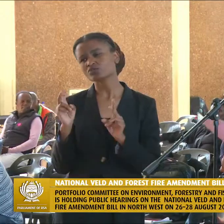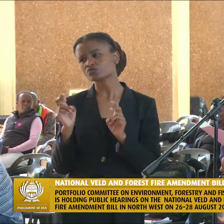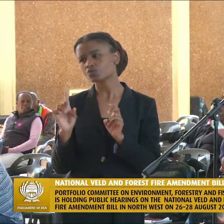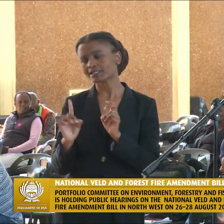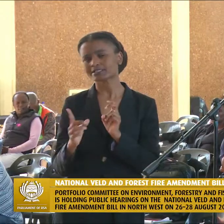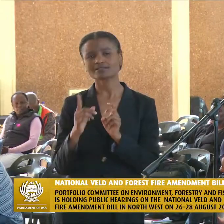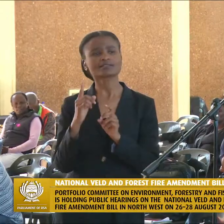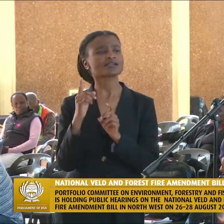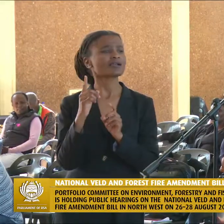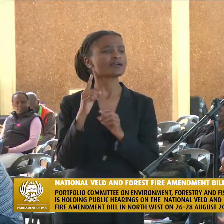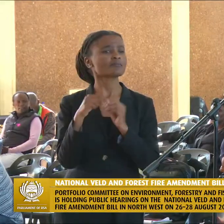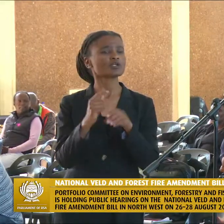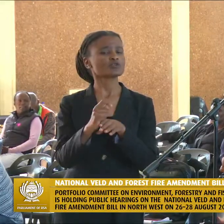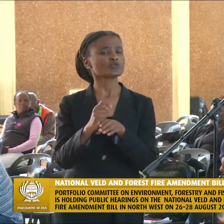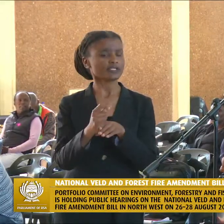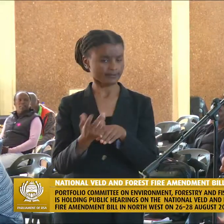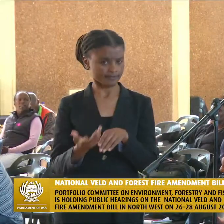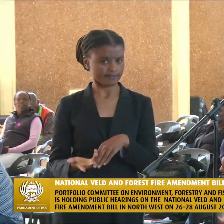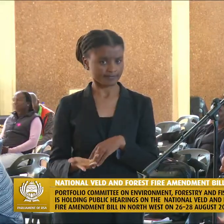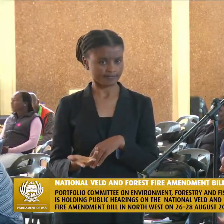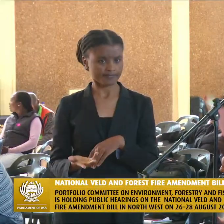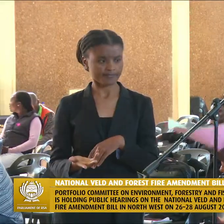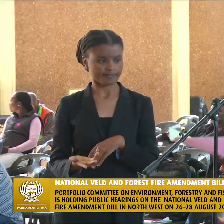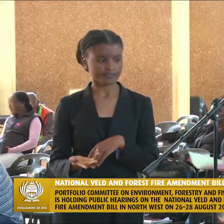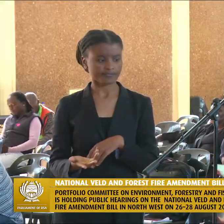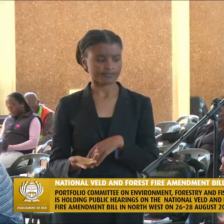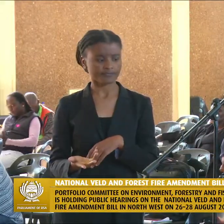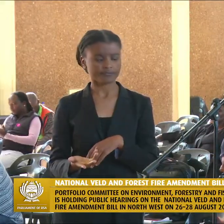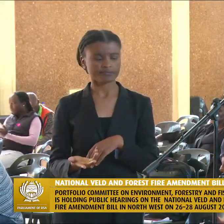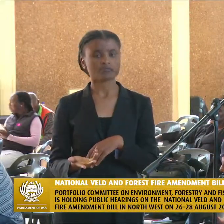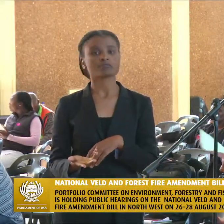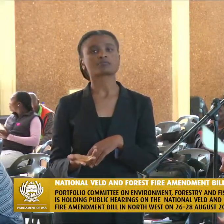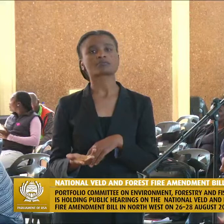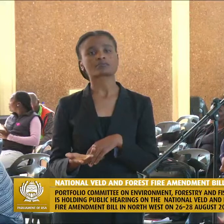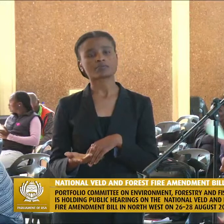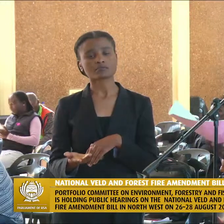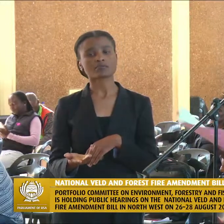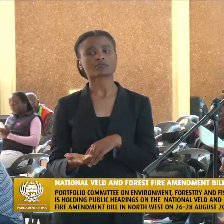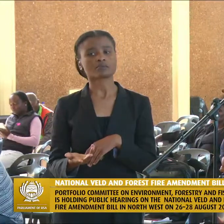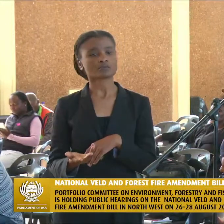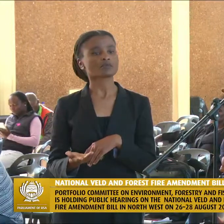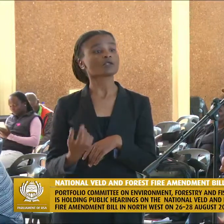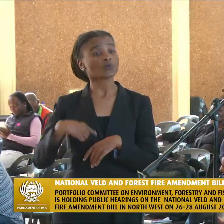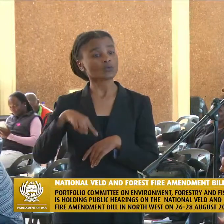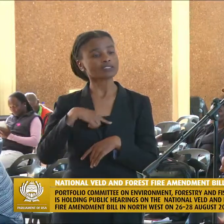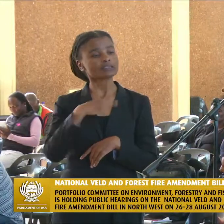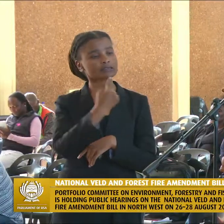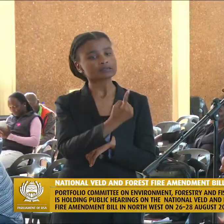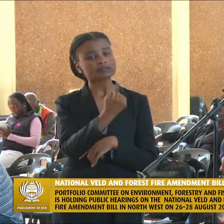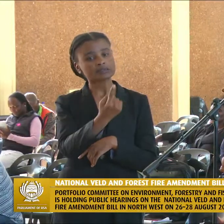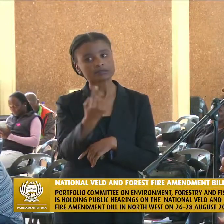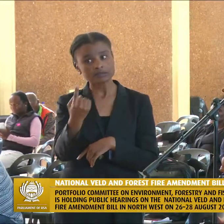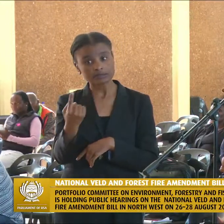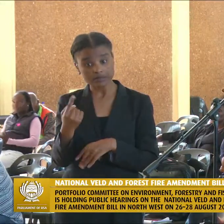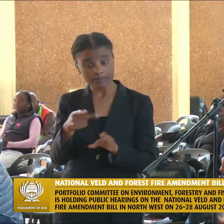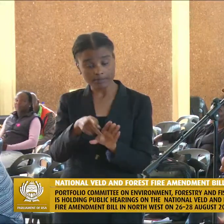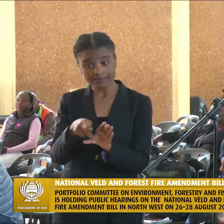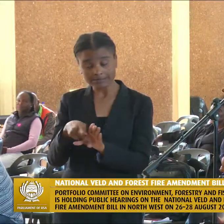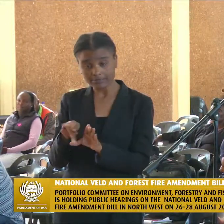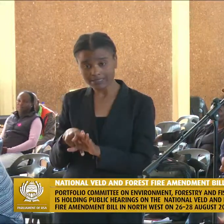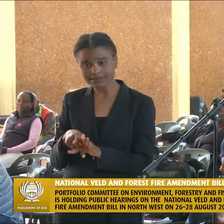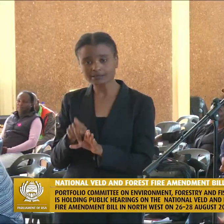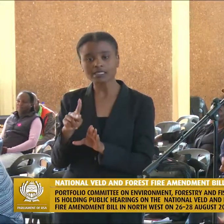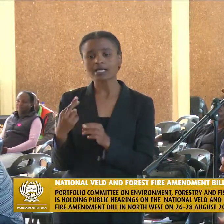the other issue is about training the duties and responsibilities to participate our